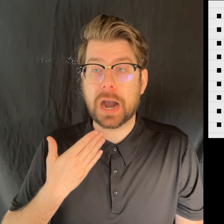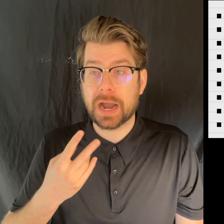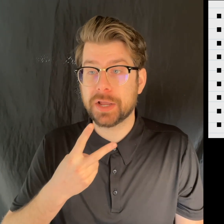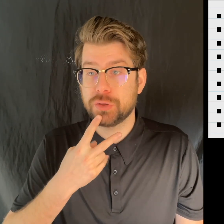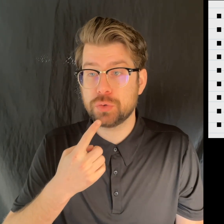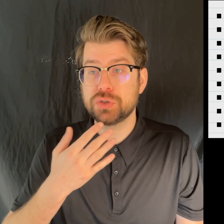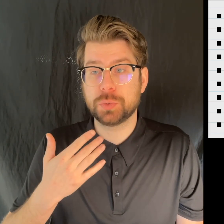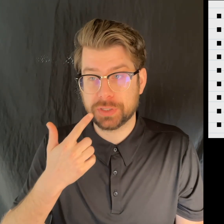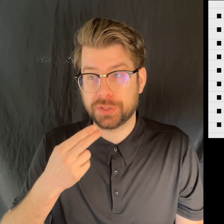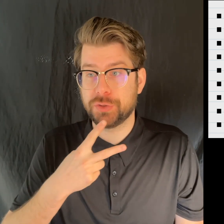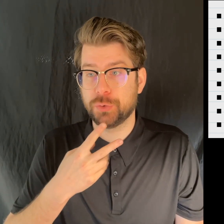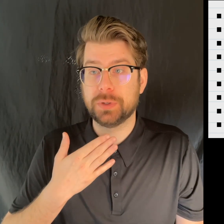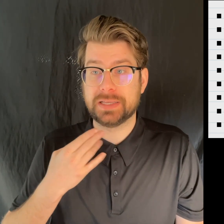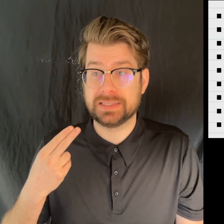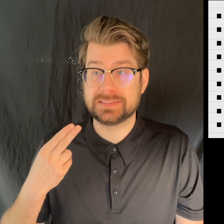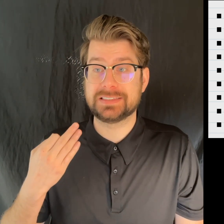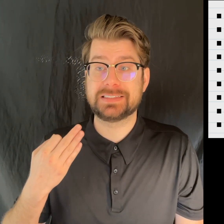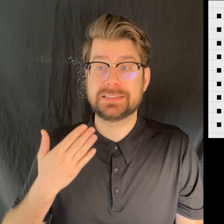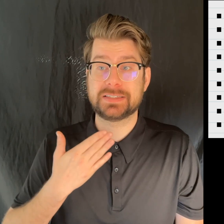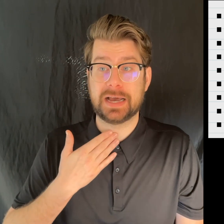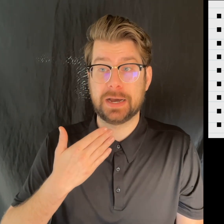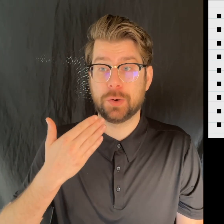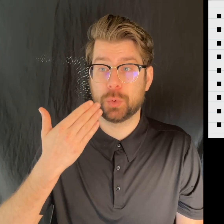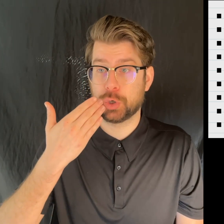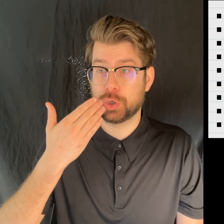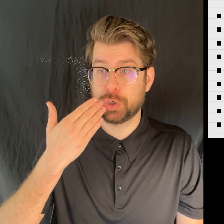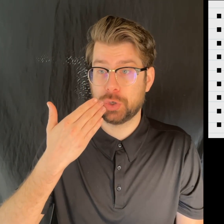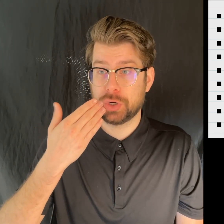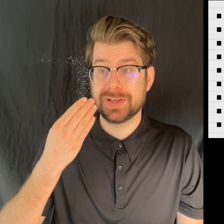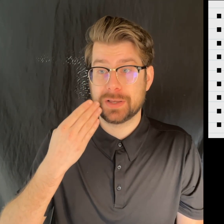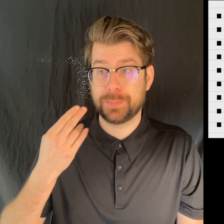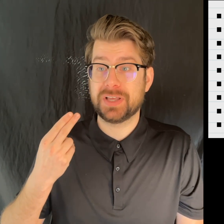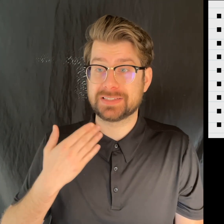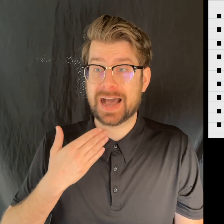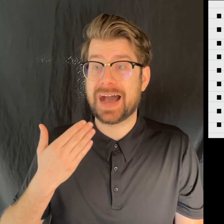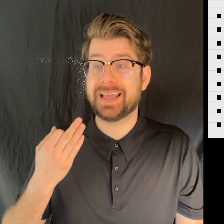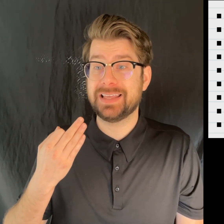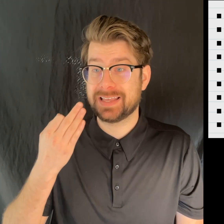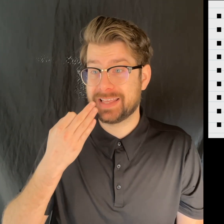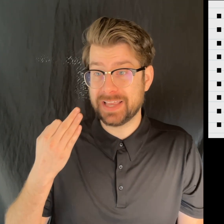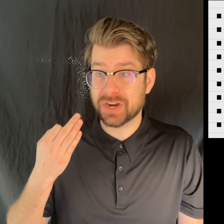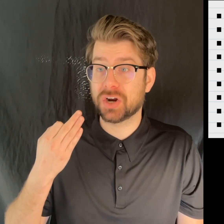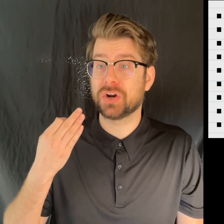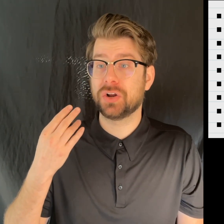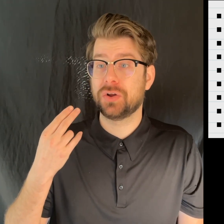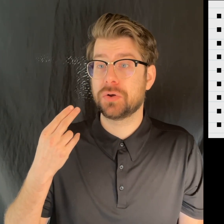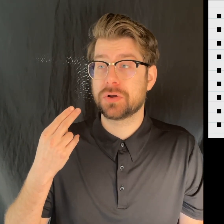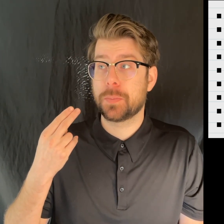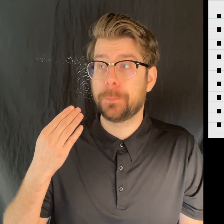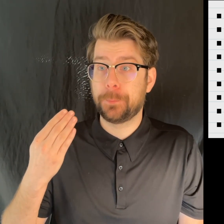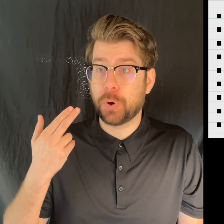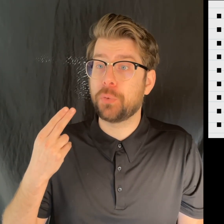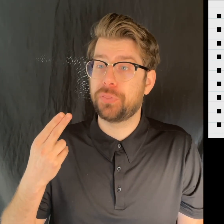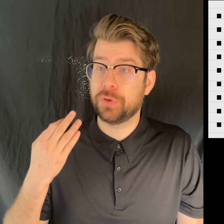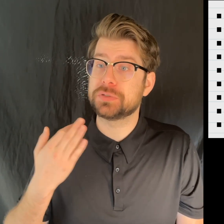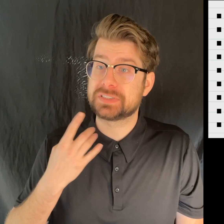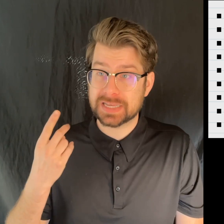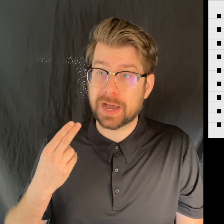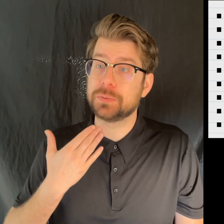I usually cue is sour, because I hear both those sounds